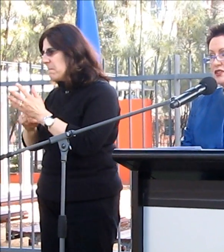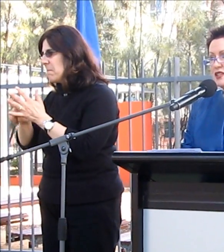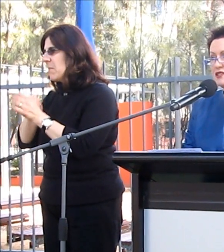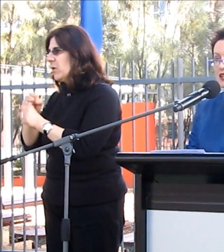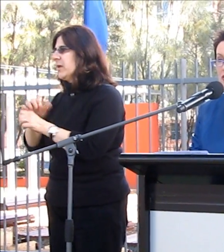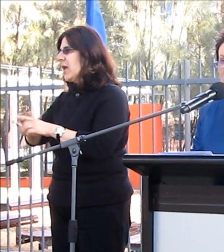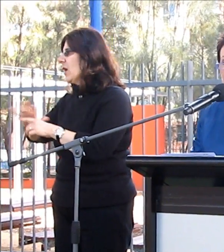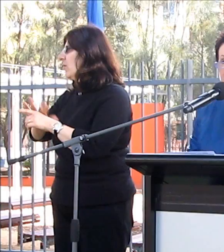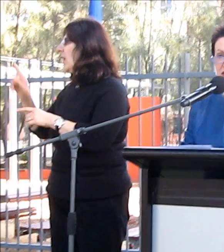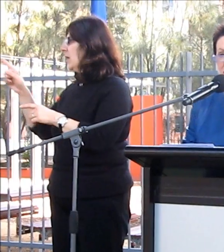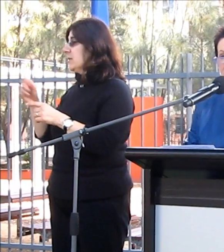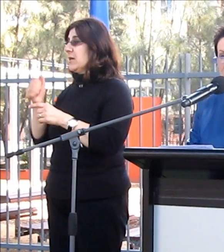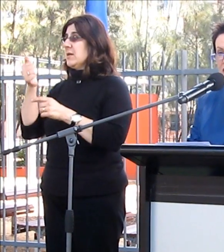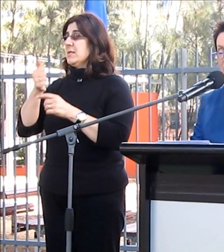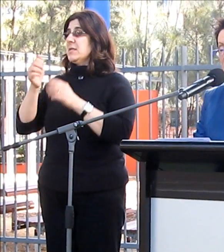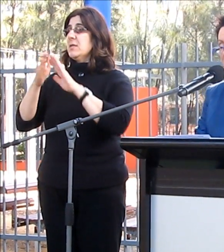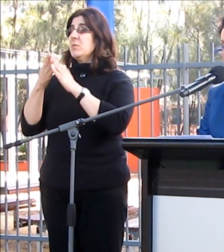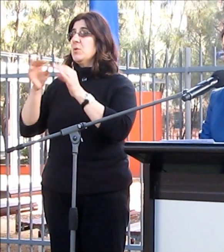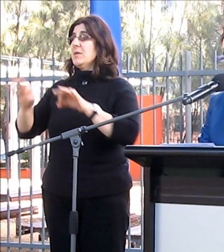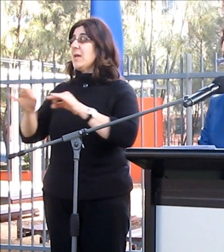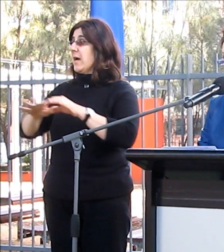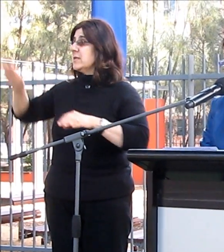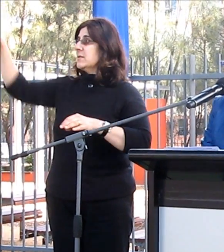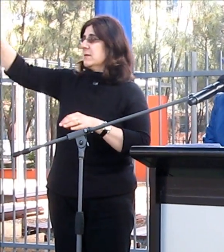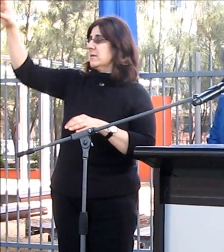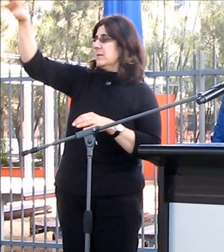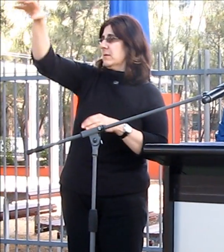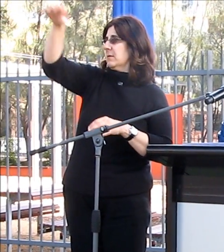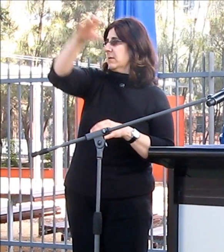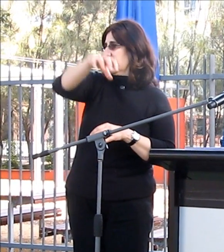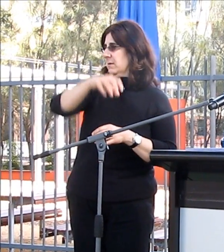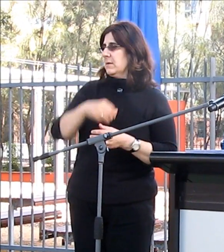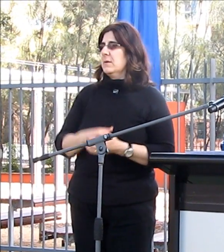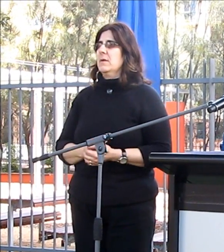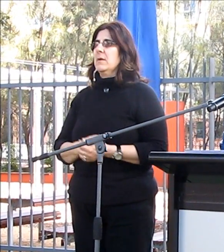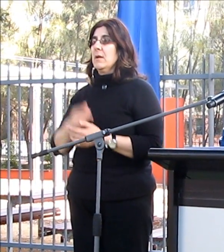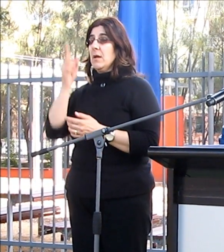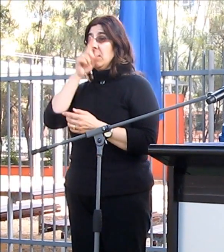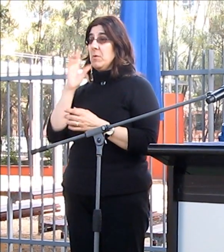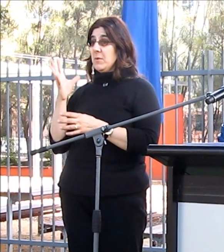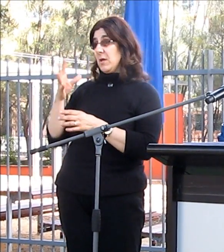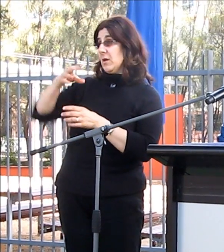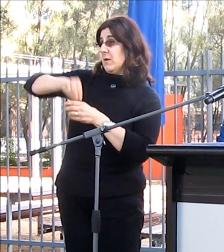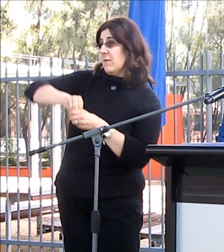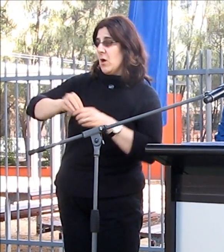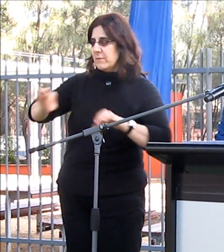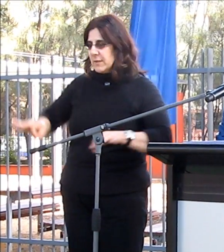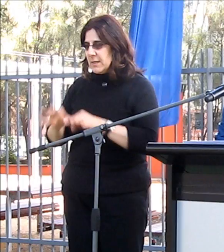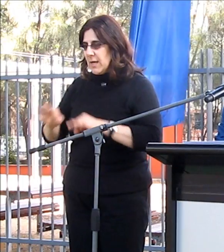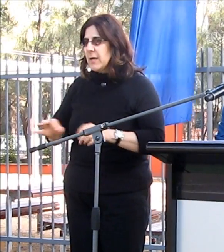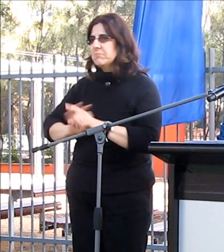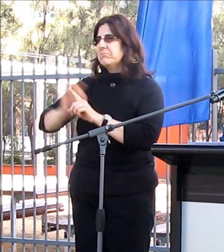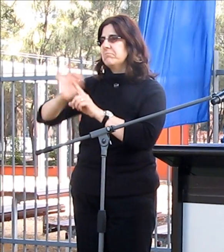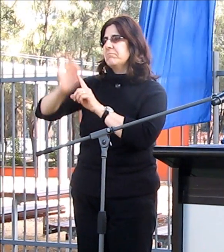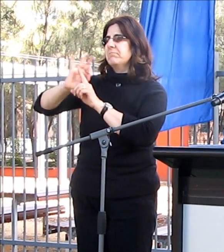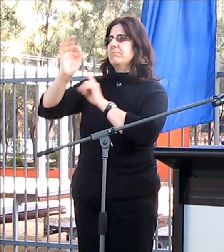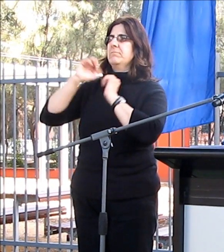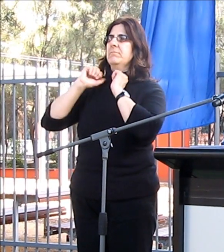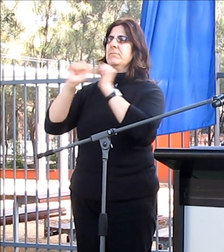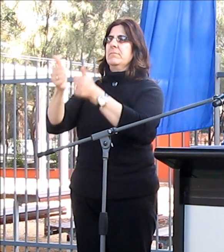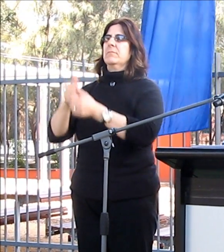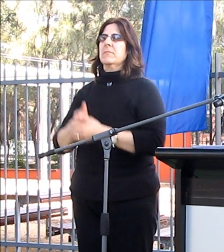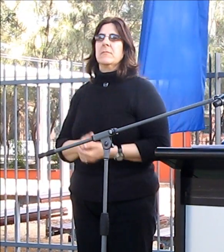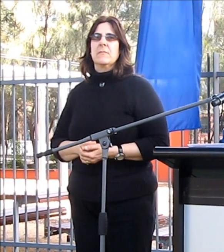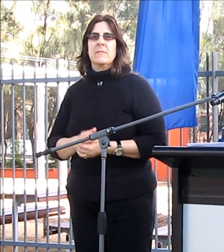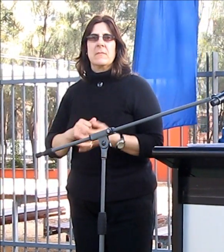So we've got 16 community gardens now in the area, and people are really getting involved in all of that. So